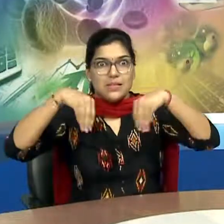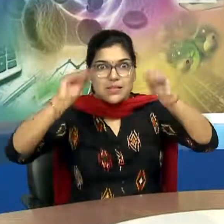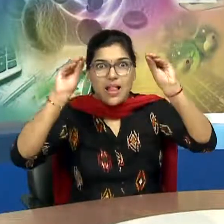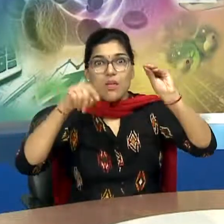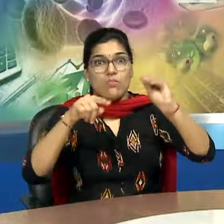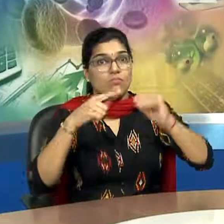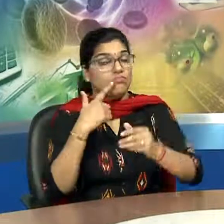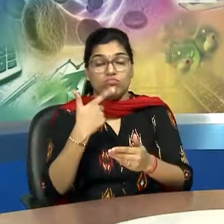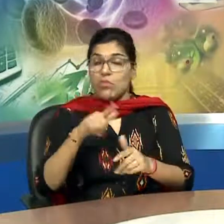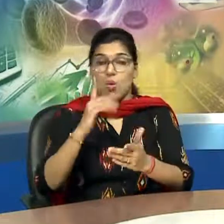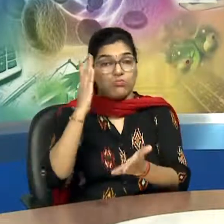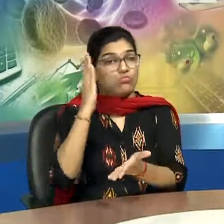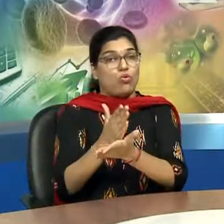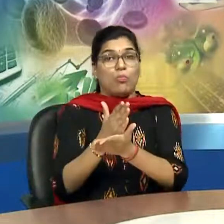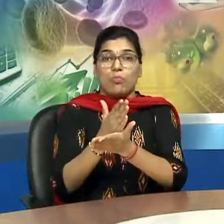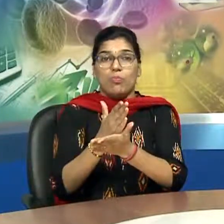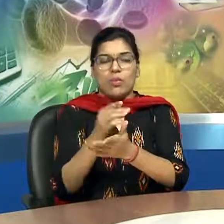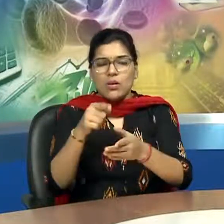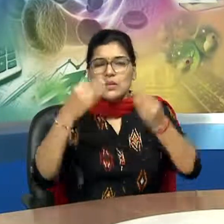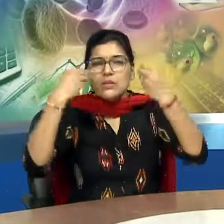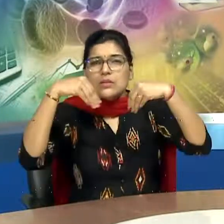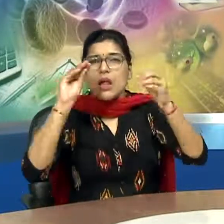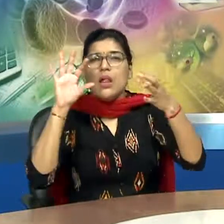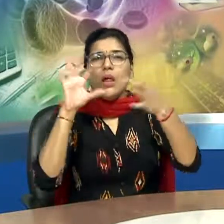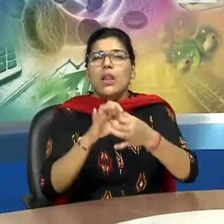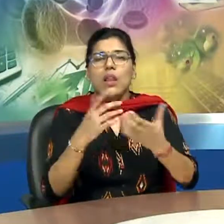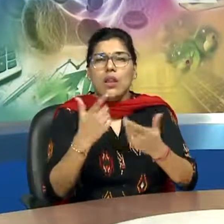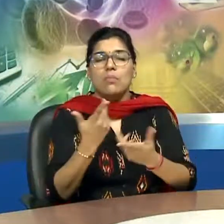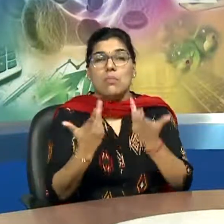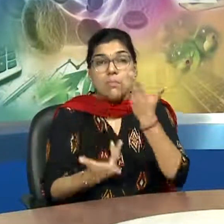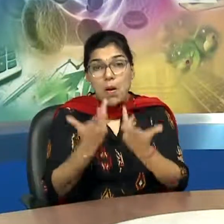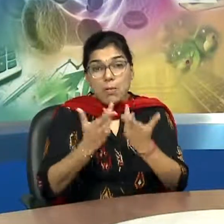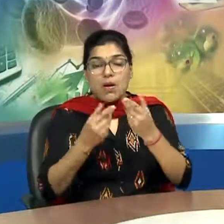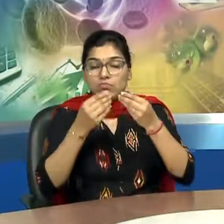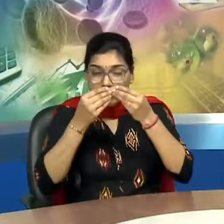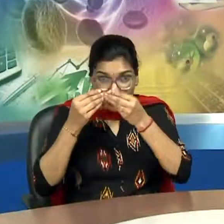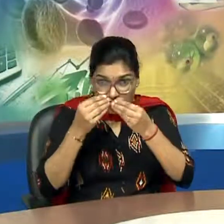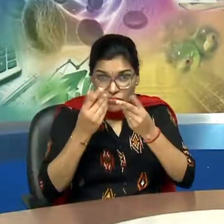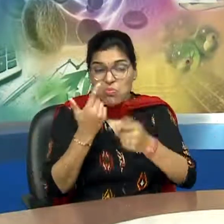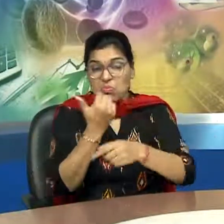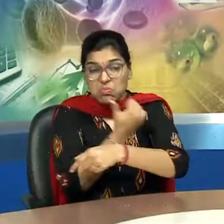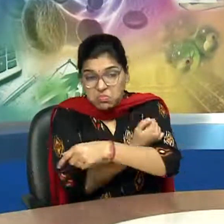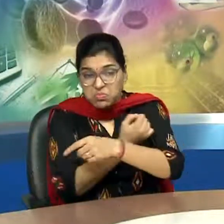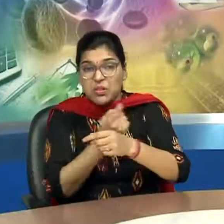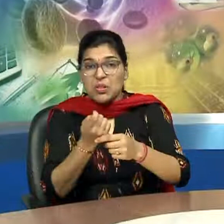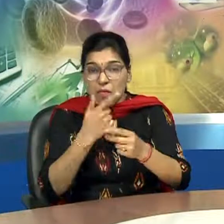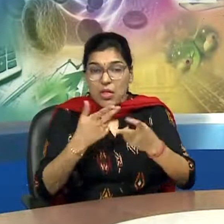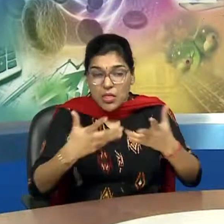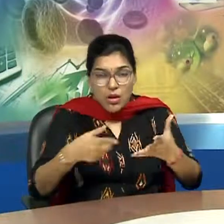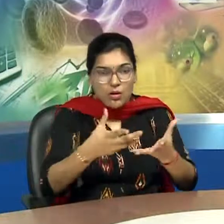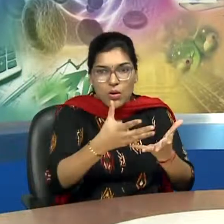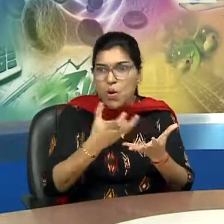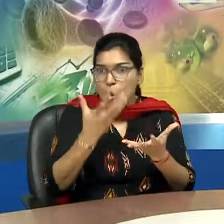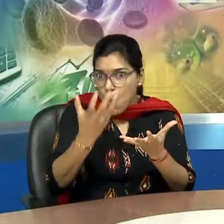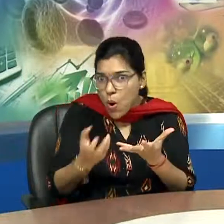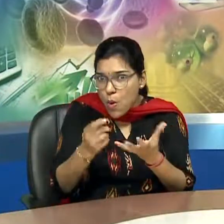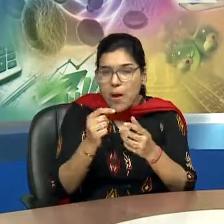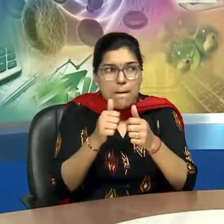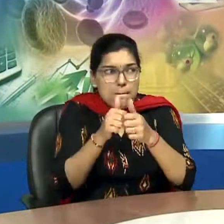These days symbolizes the meaning and importance of drug abuse